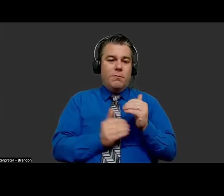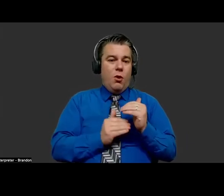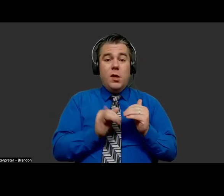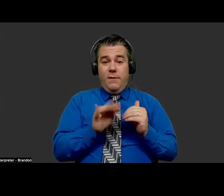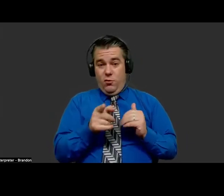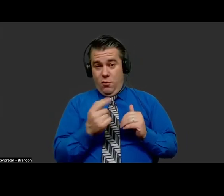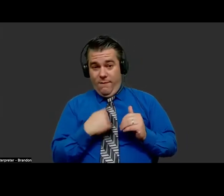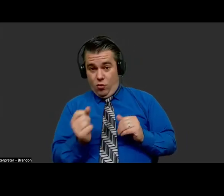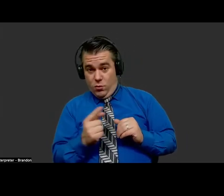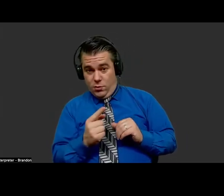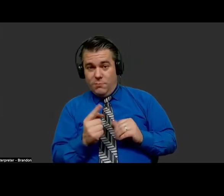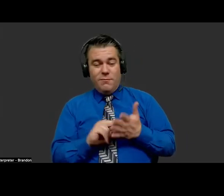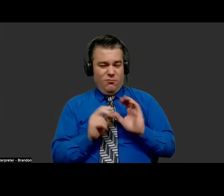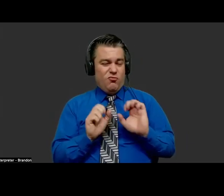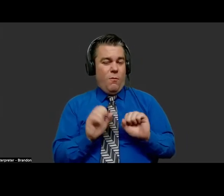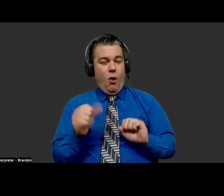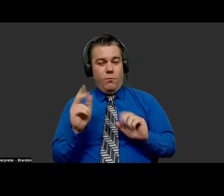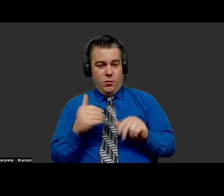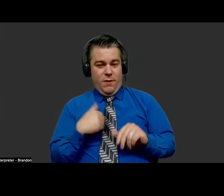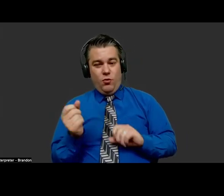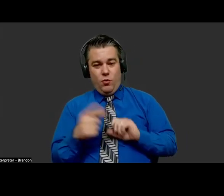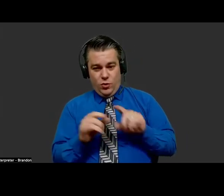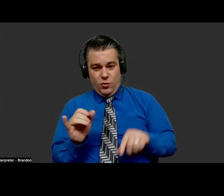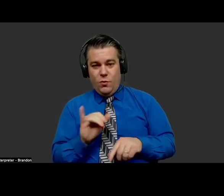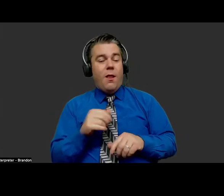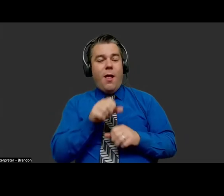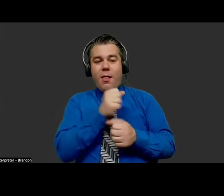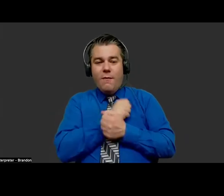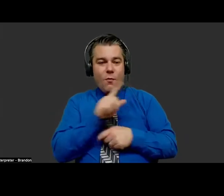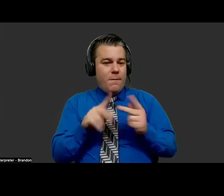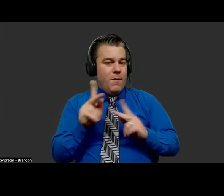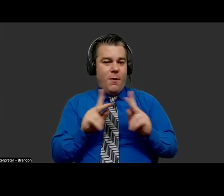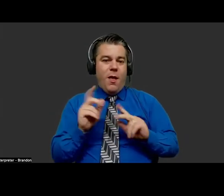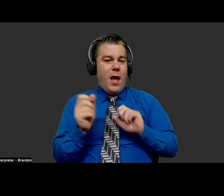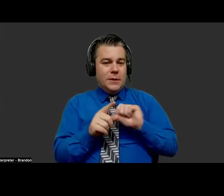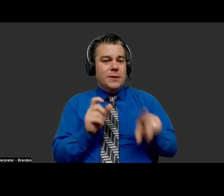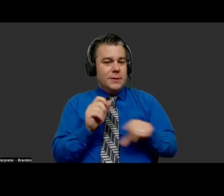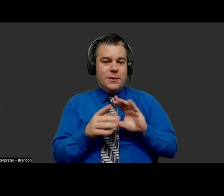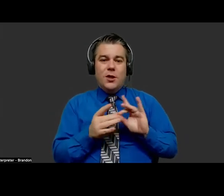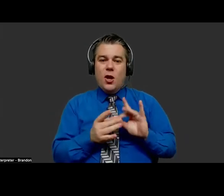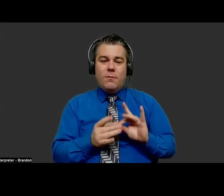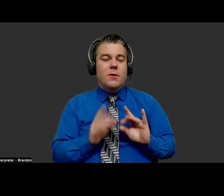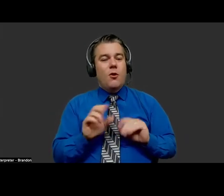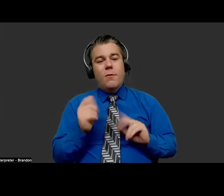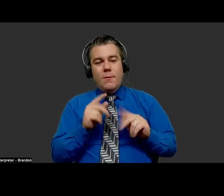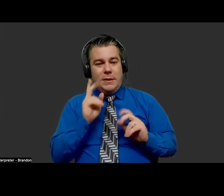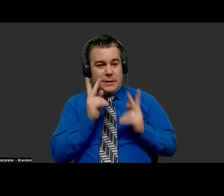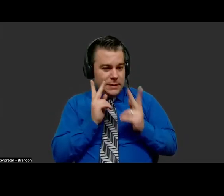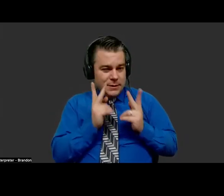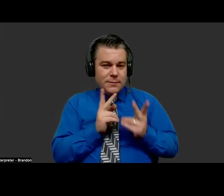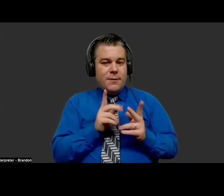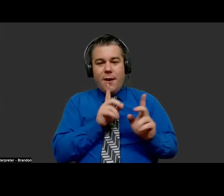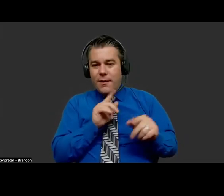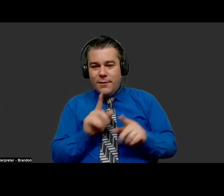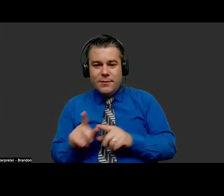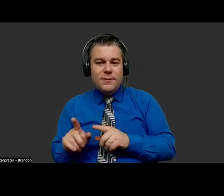question, somebody else has the question. So I love it when people ask questions in the comments so that others can see it and see the answers, and maybe other